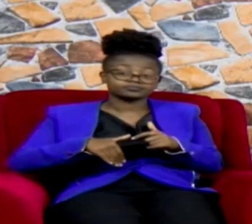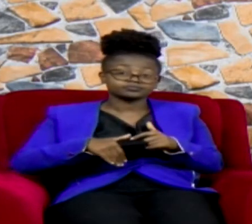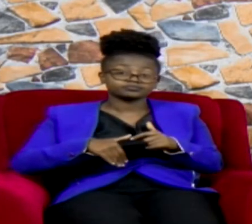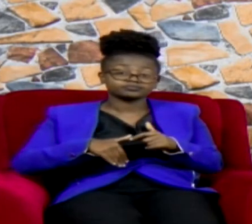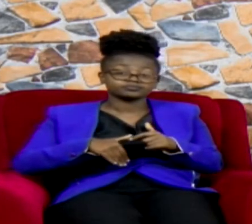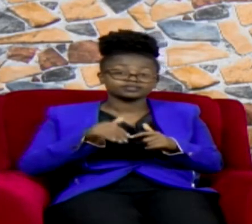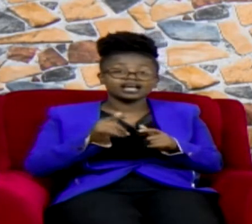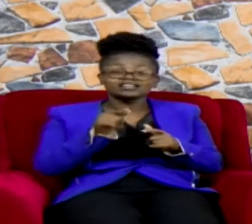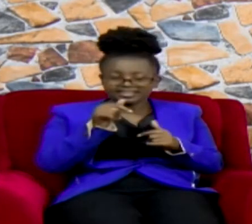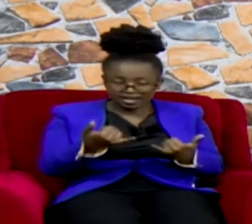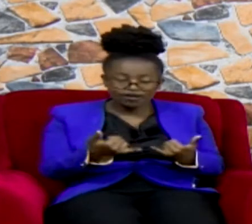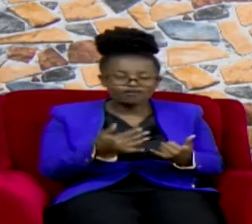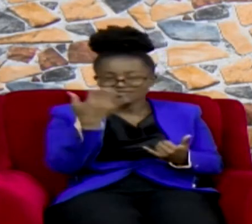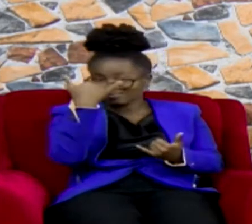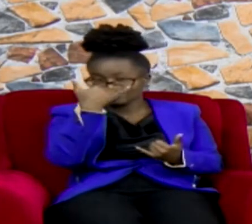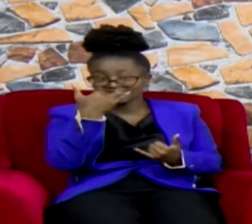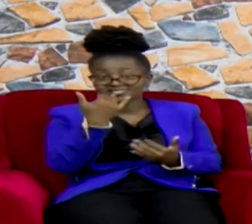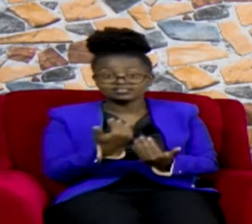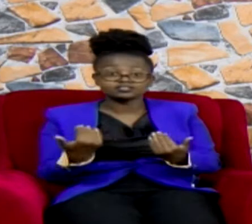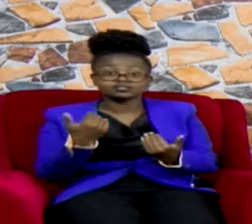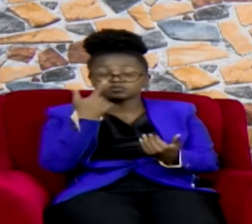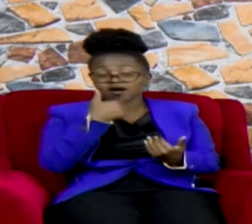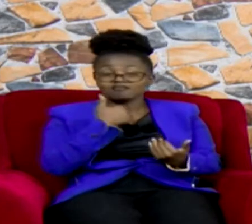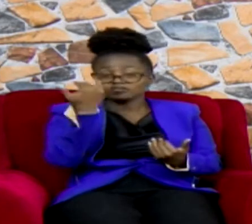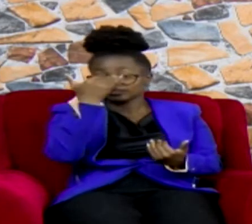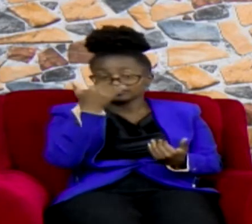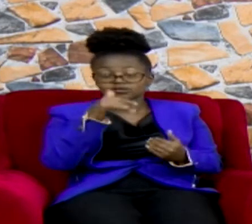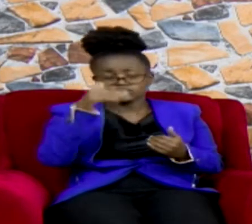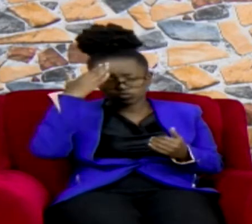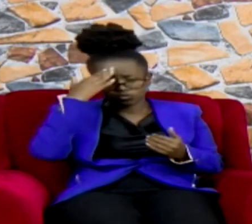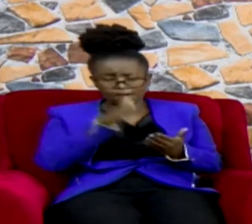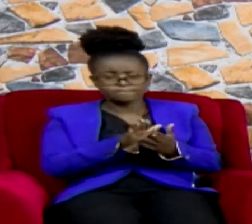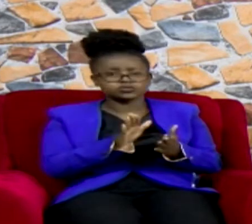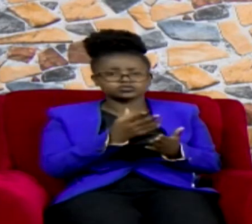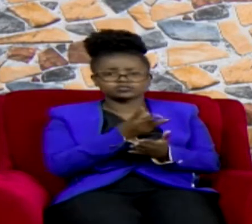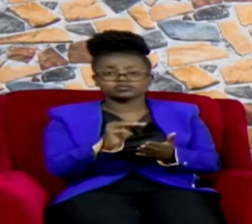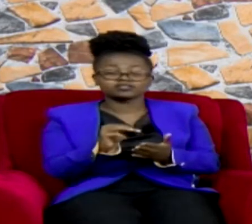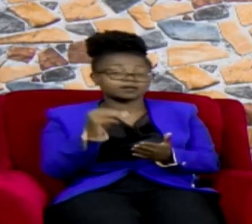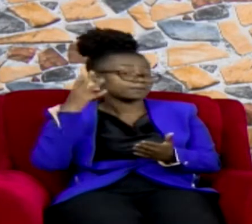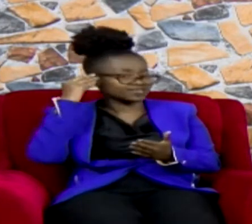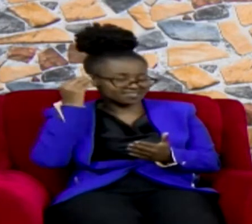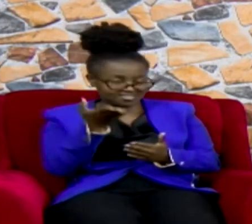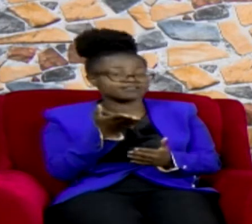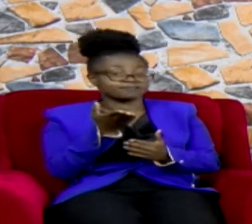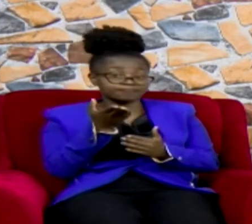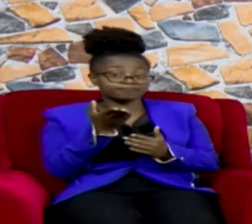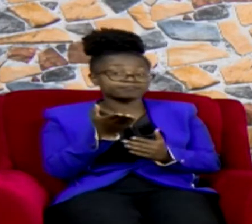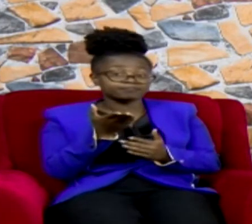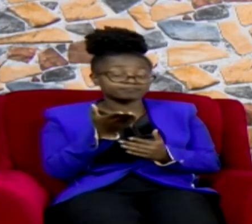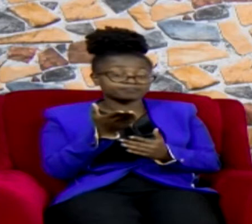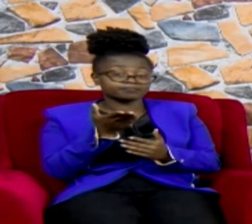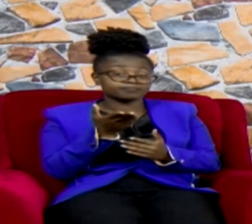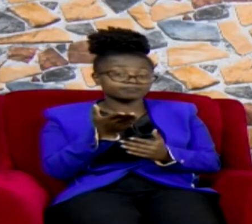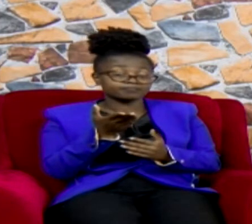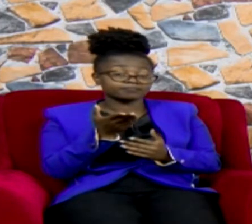now to the autistic spectrum, a child in the spectrum, and we know most of them the hearing is intact. Yeah. But we know